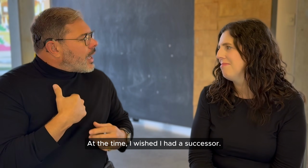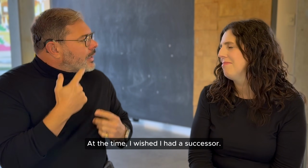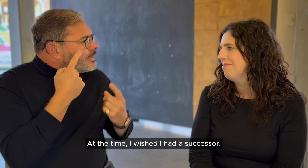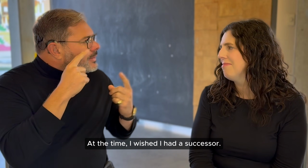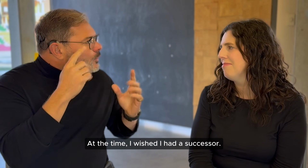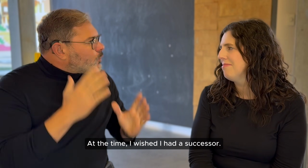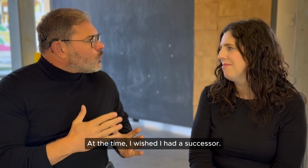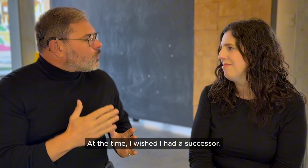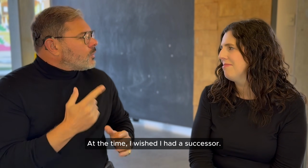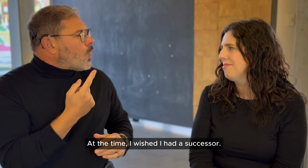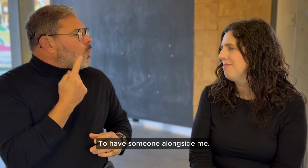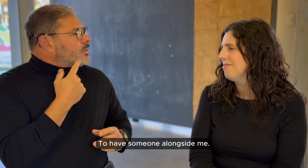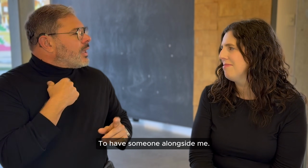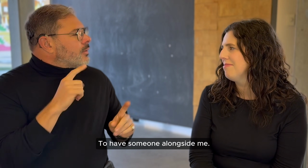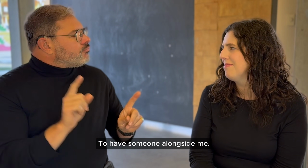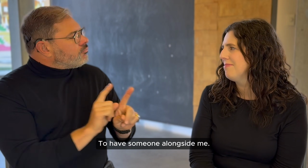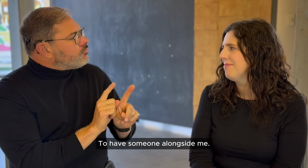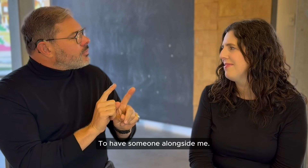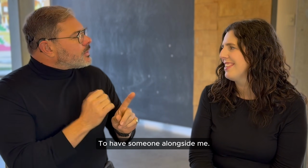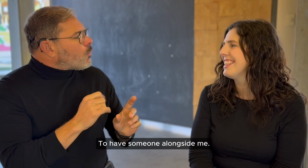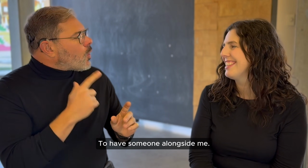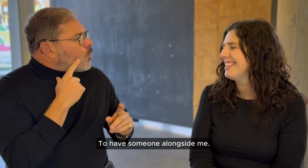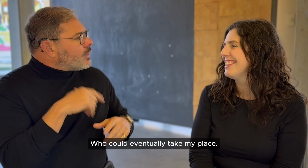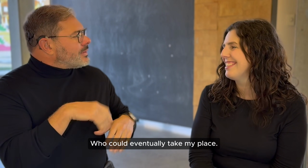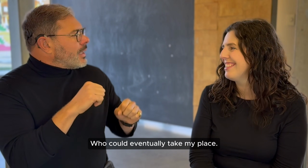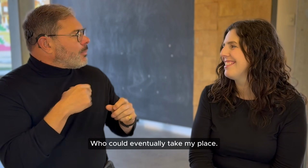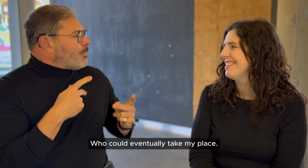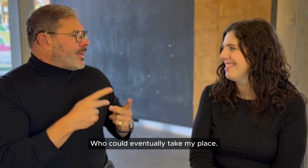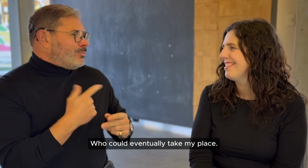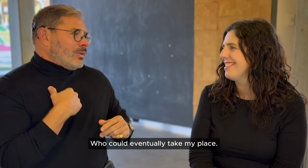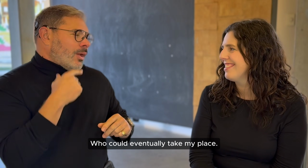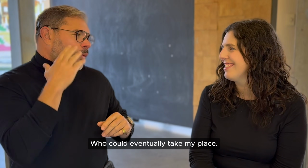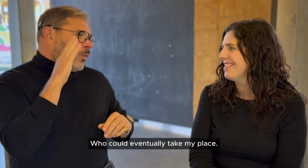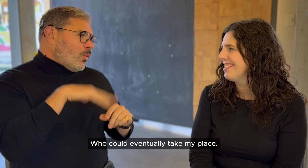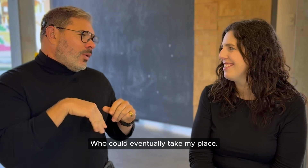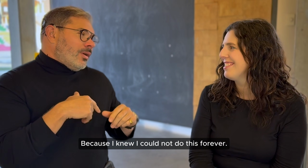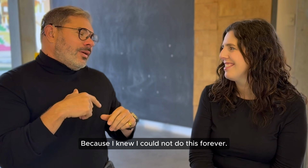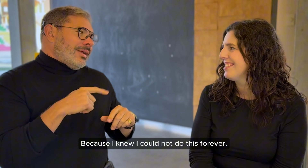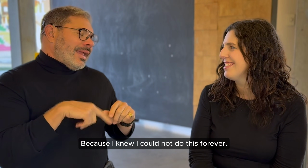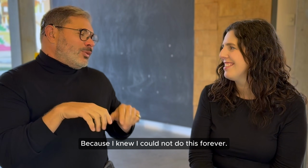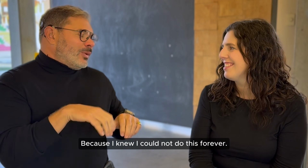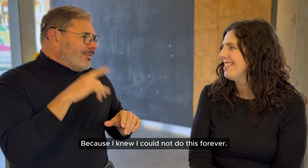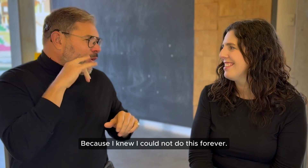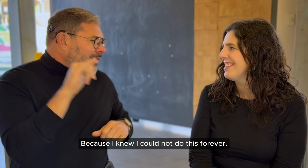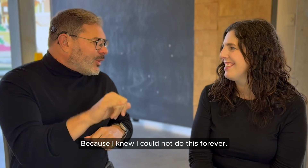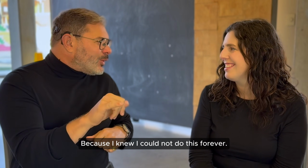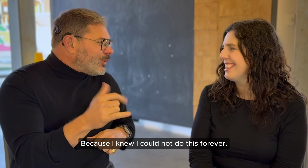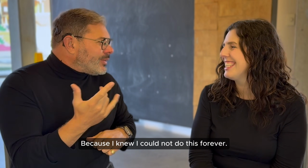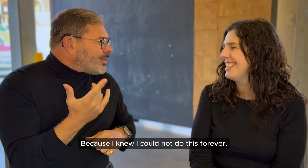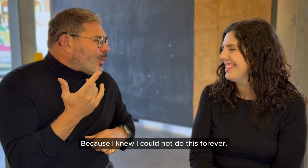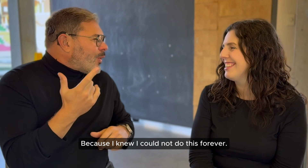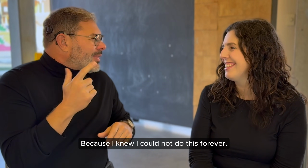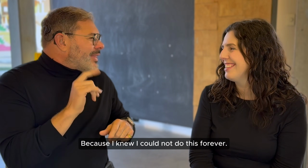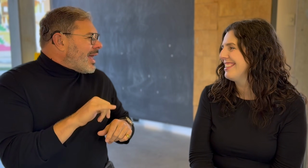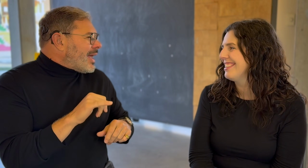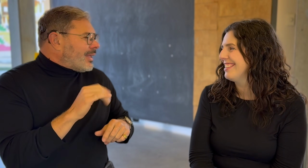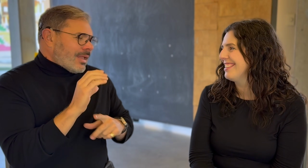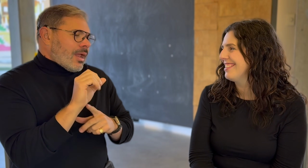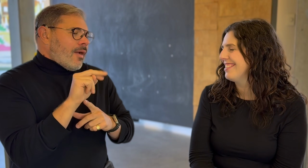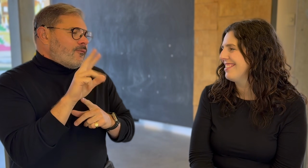had a successor to have someone alongside me who could eventually take my place because I knew I couldn't do this forever.